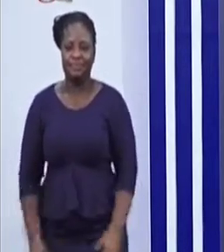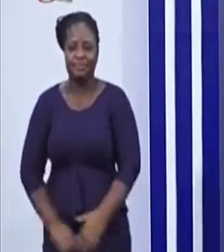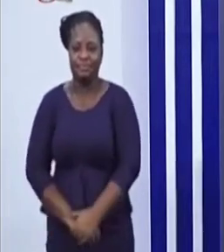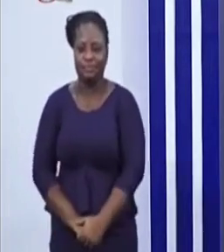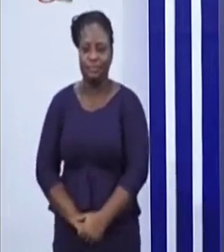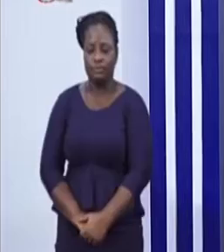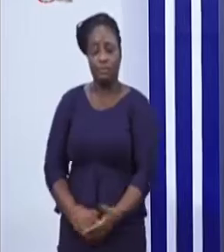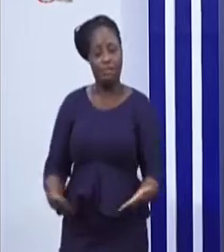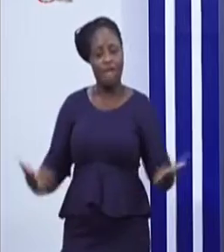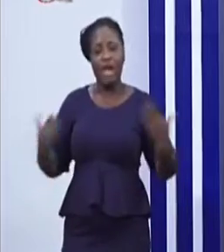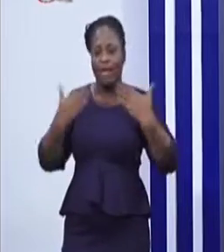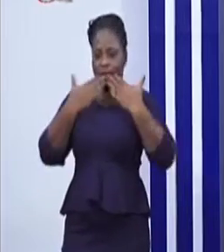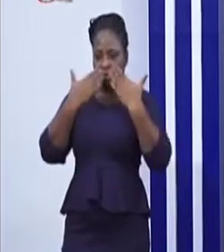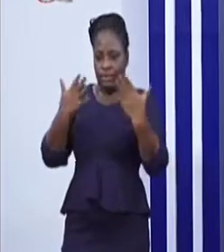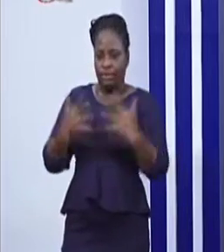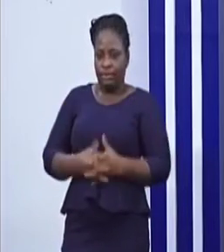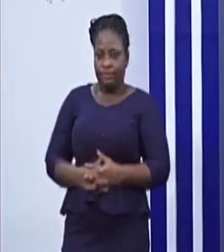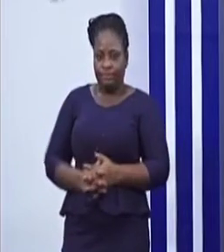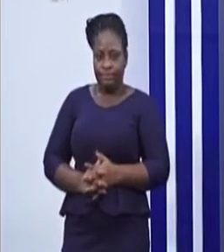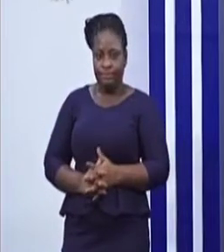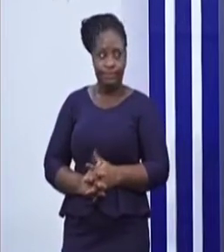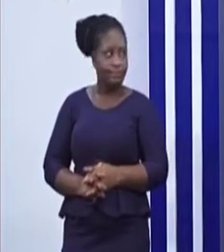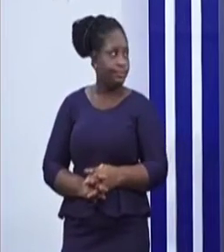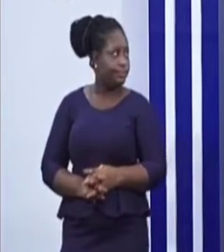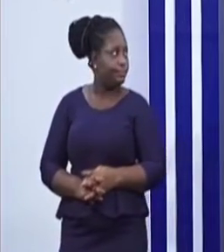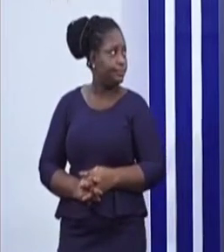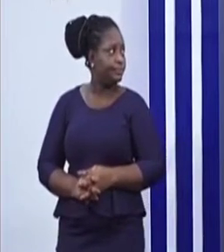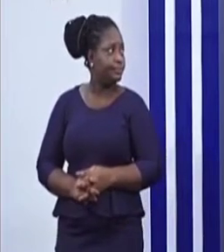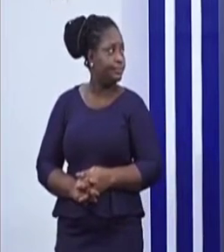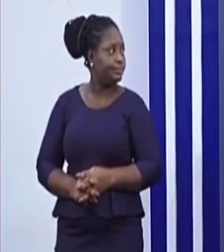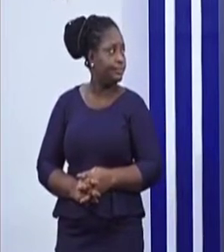Yeah, thank you. Thank you very much.